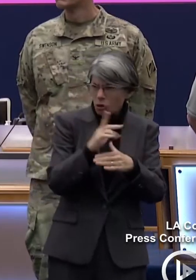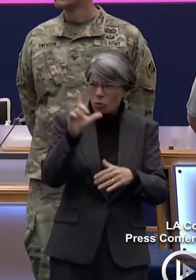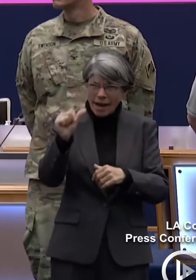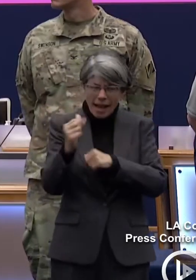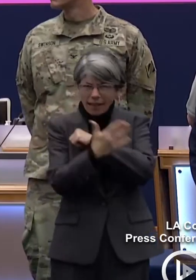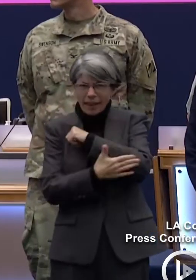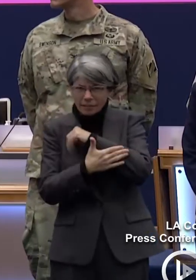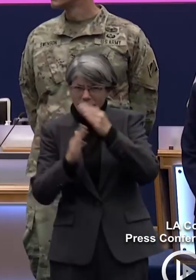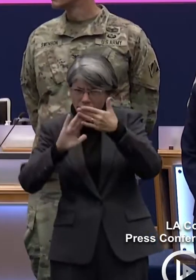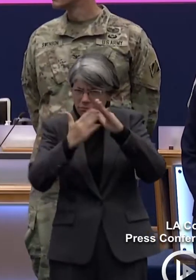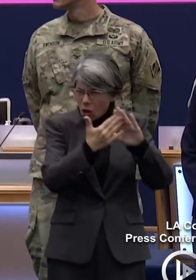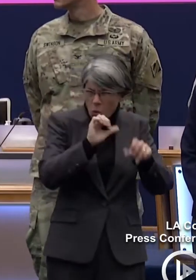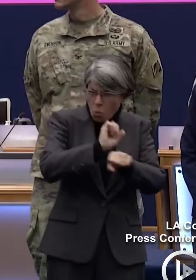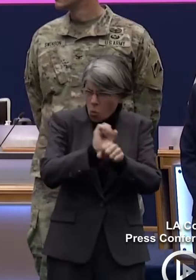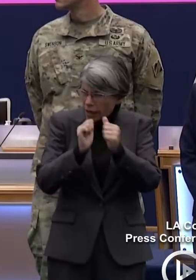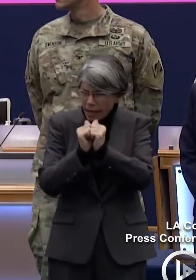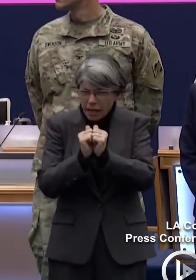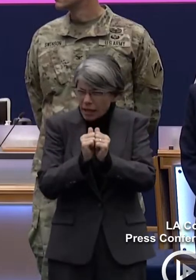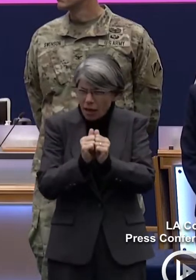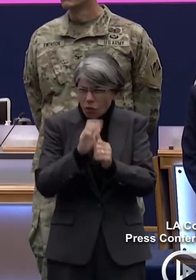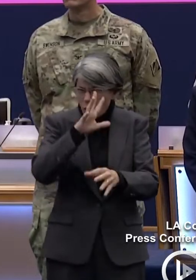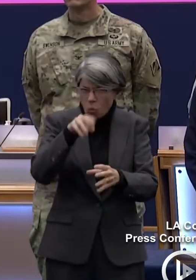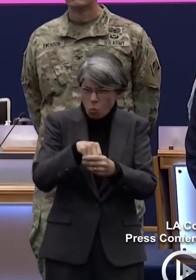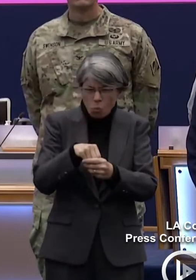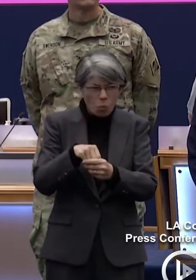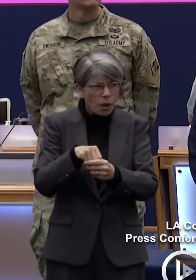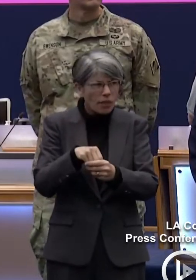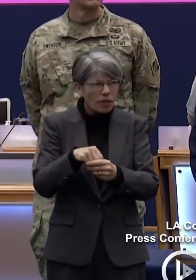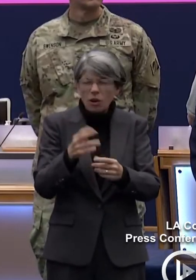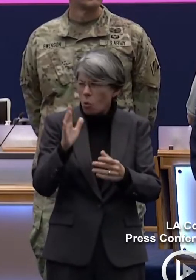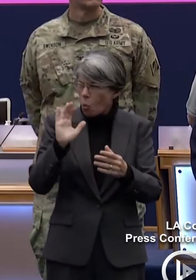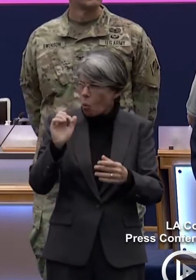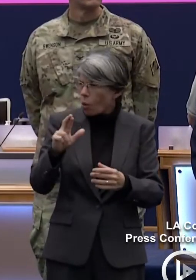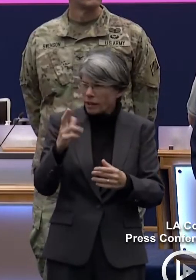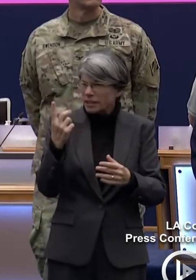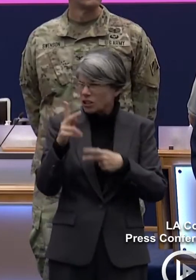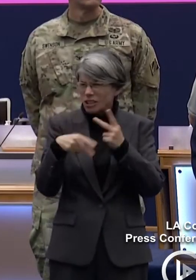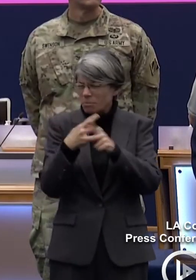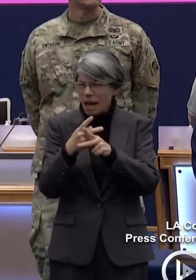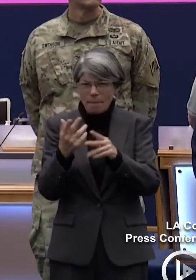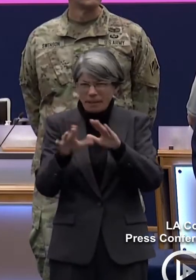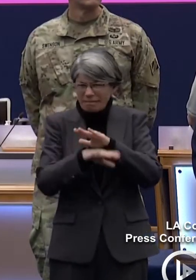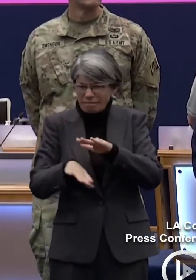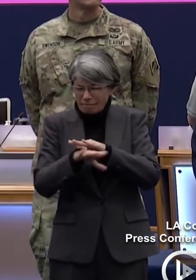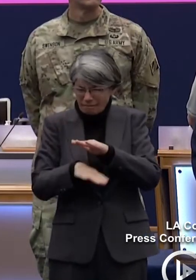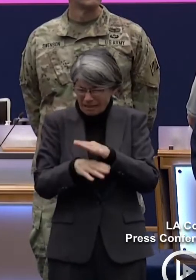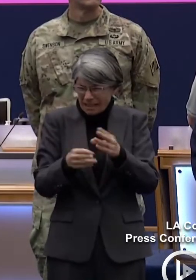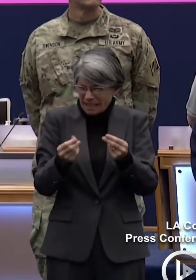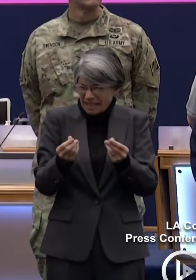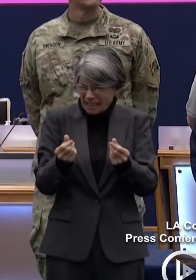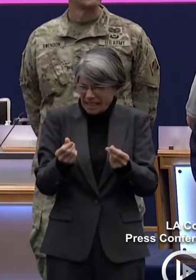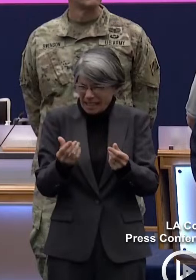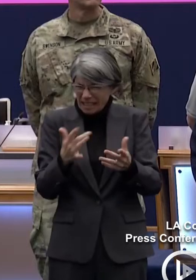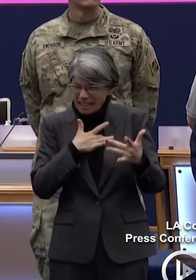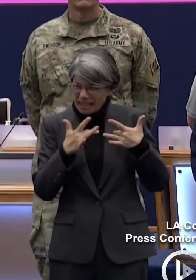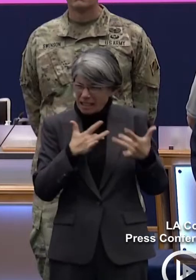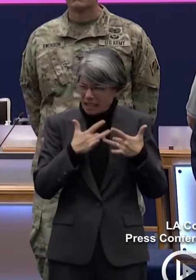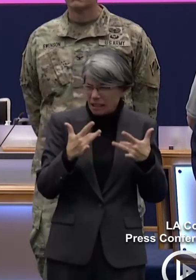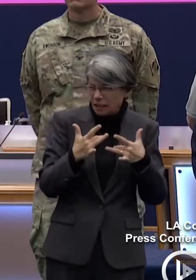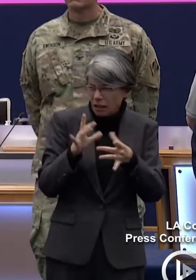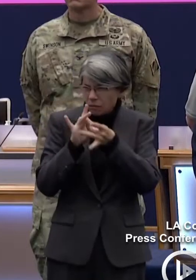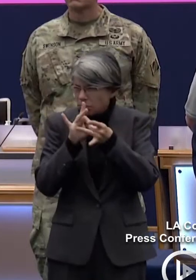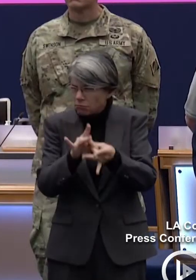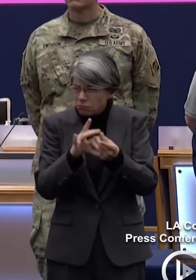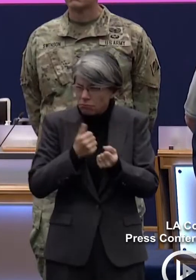county working together? We've seen that there seem to be some underlying tensions that have been revealed